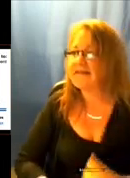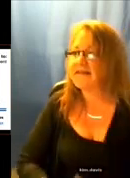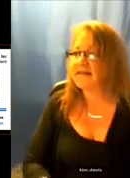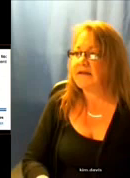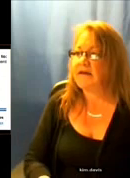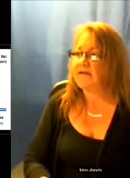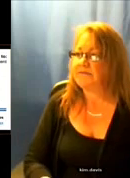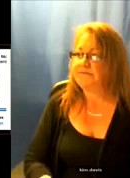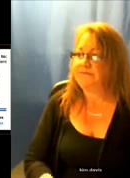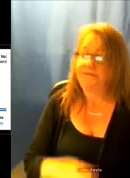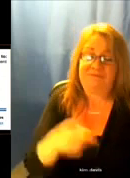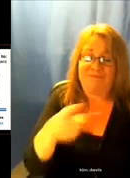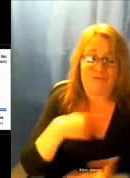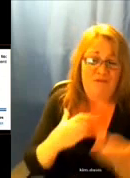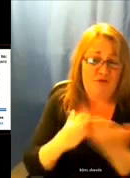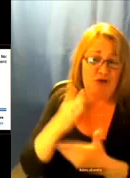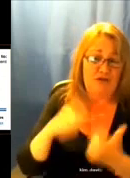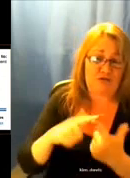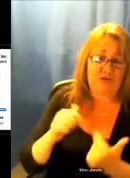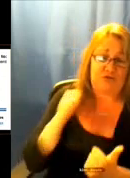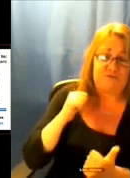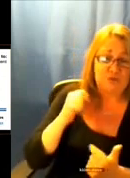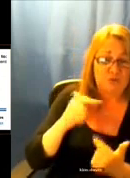take that service or care.